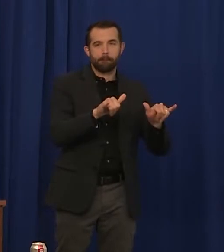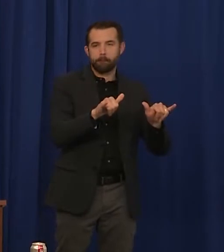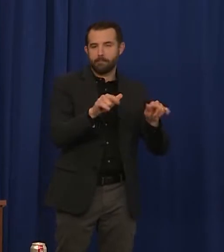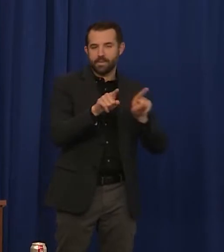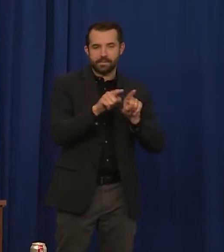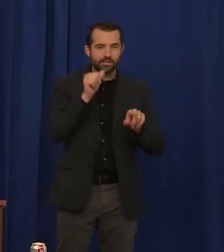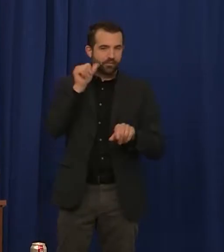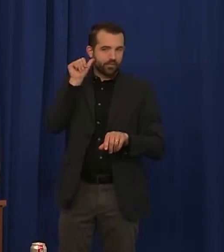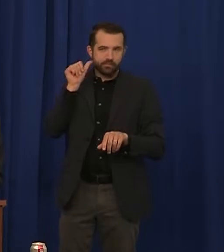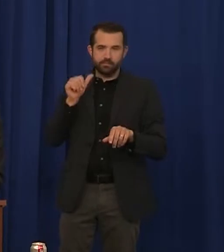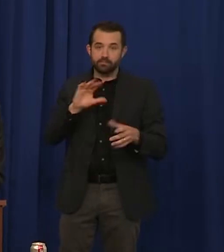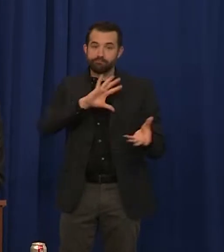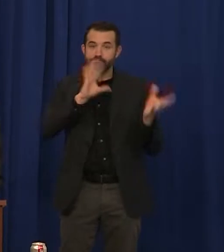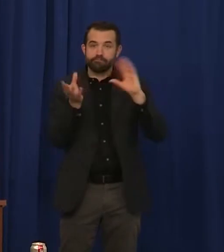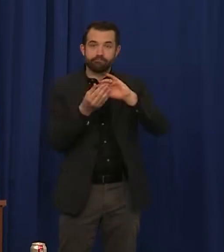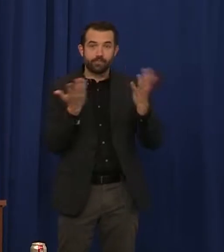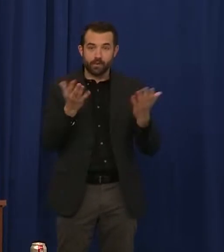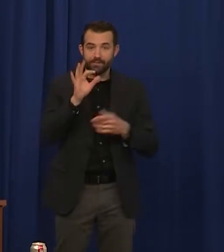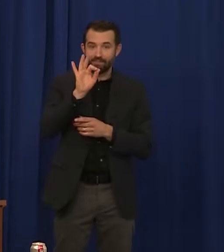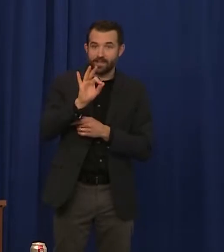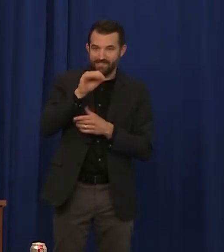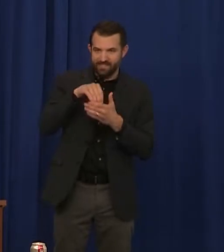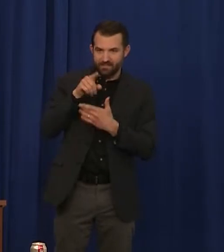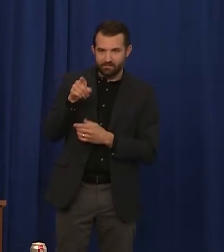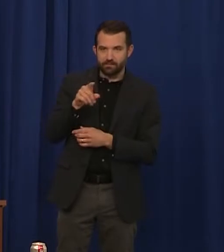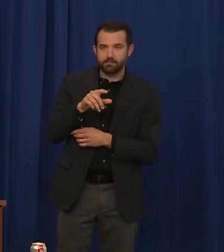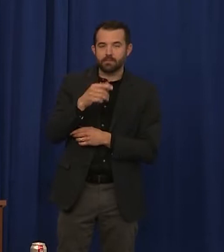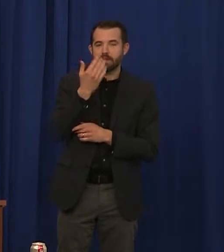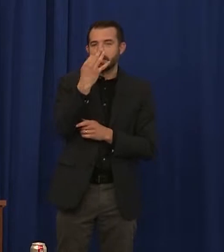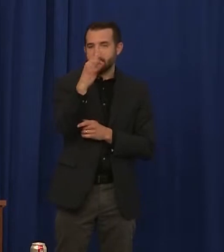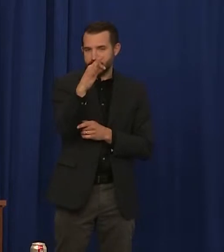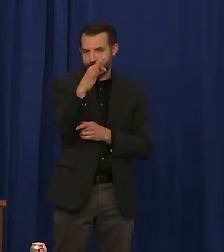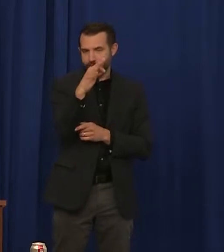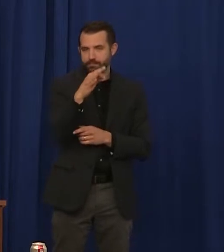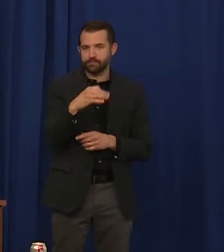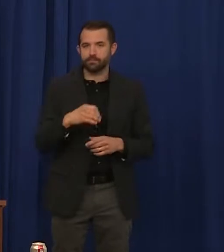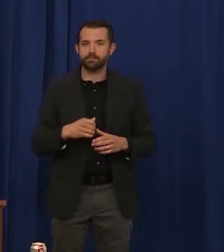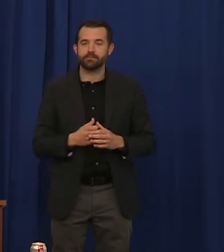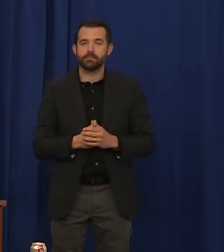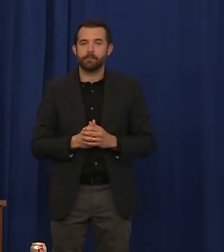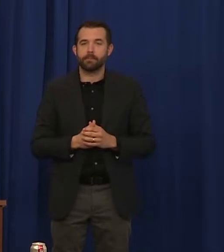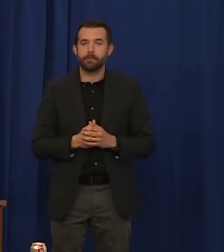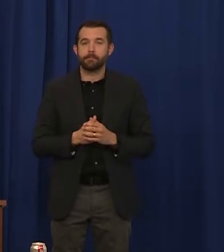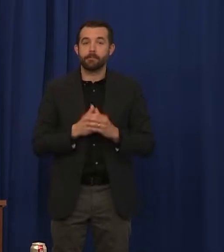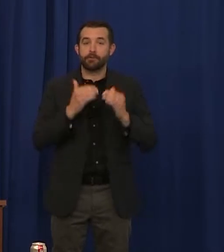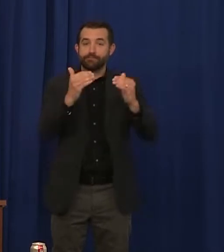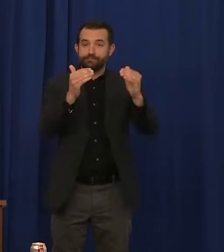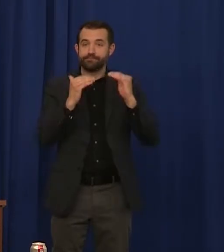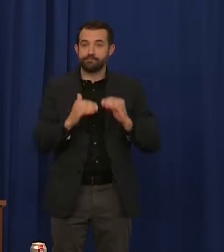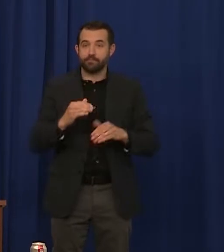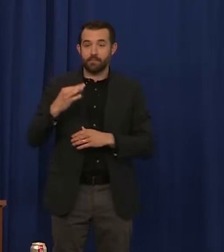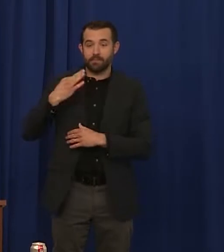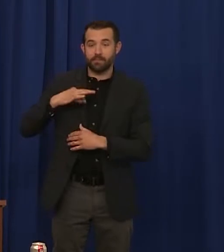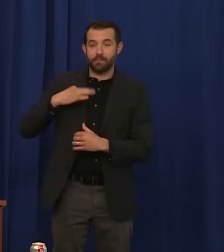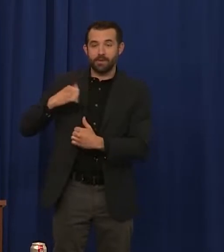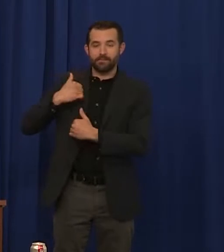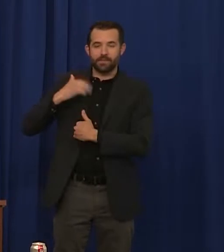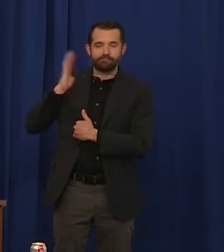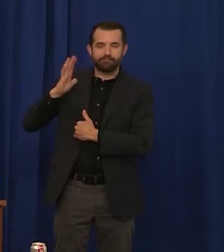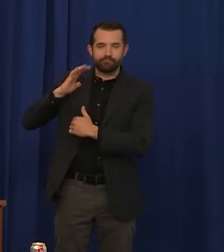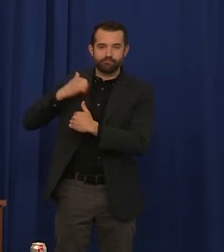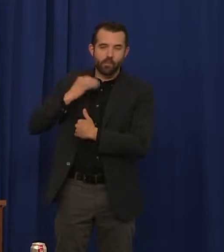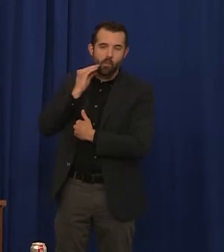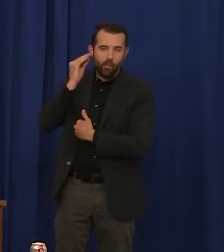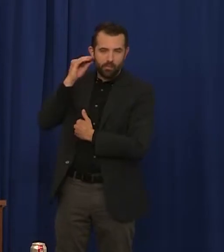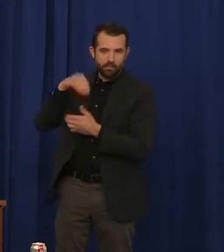for a total number of affected individuals of 19. At the Maine Veterans Home in Scarborough, there